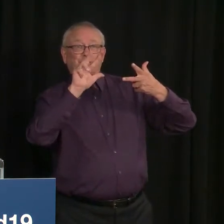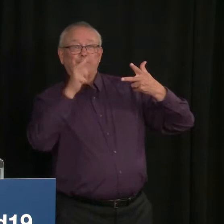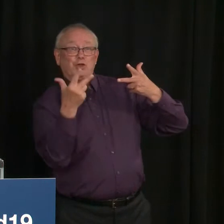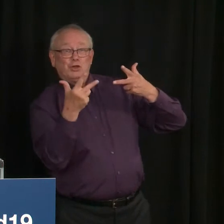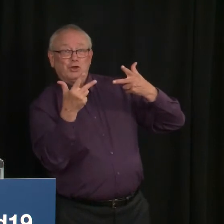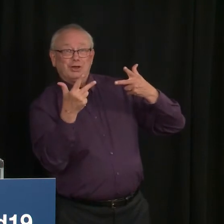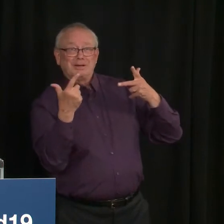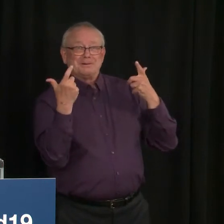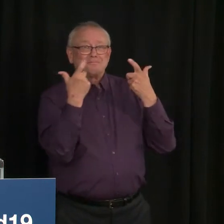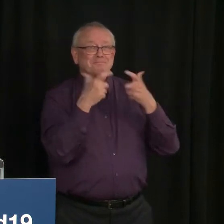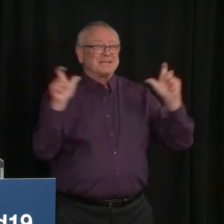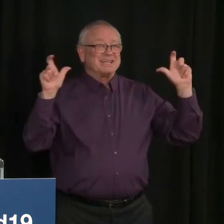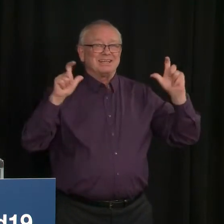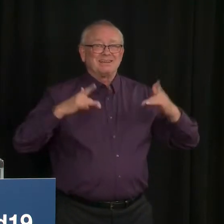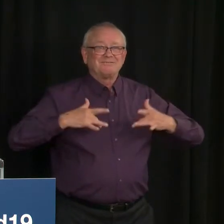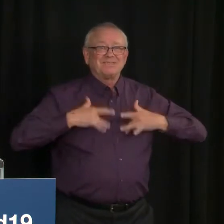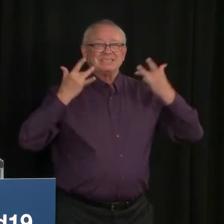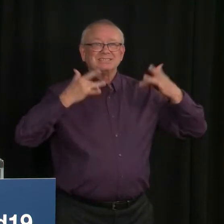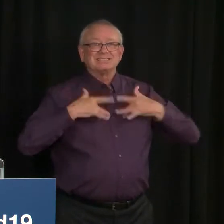the Stampede in